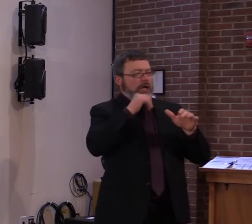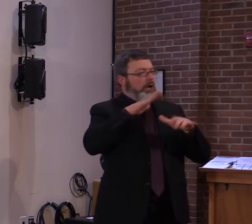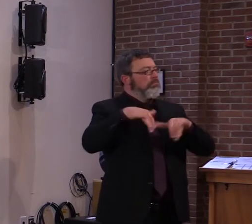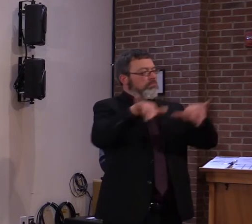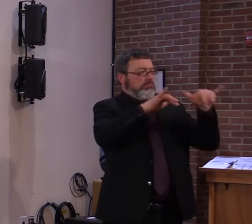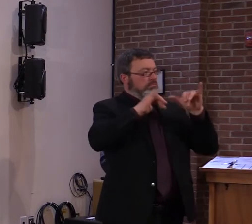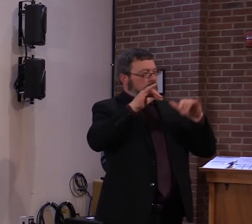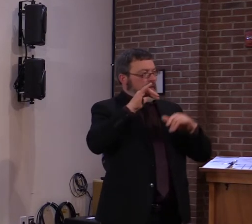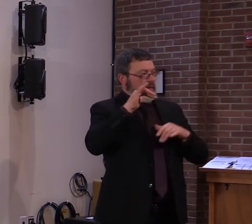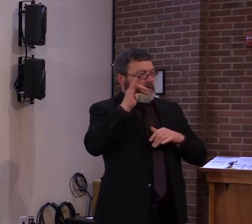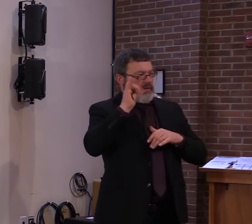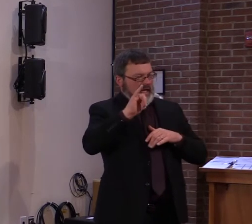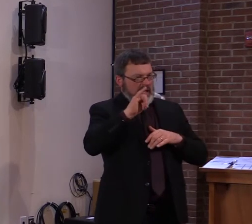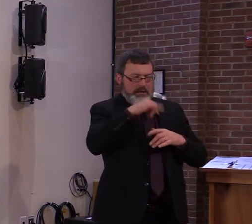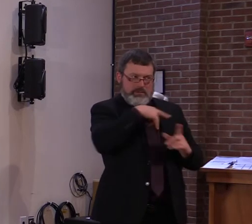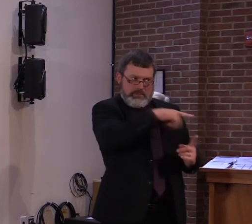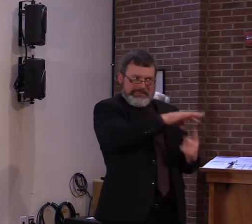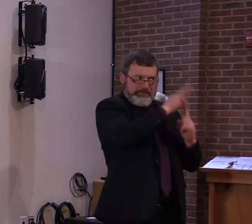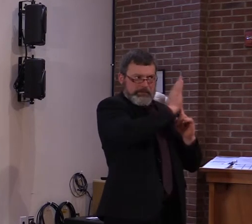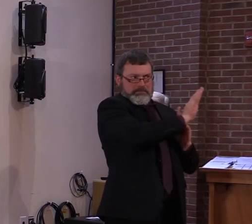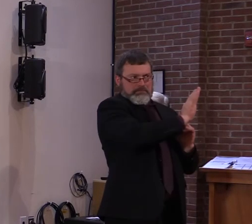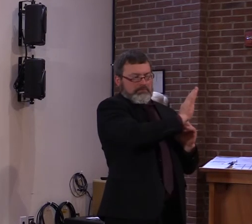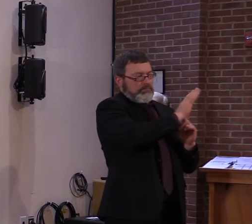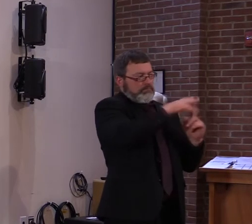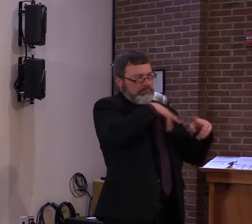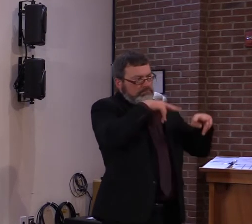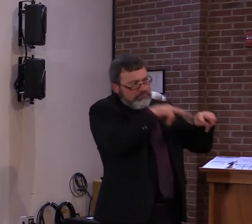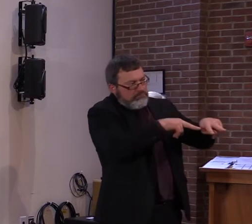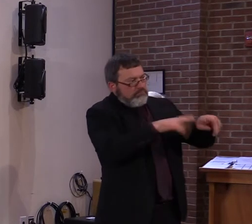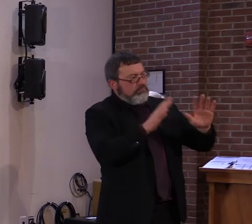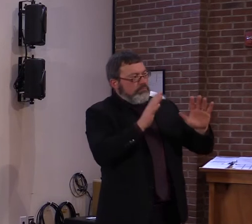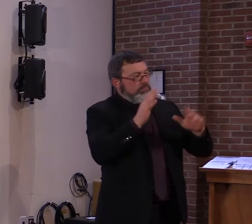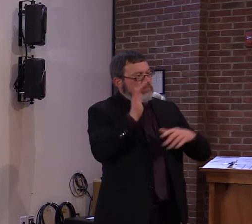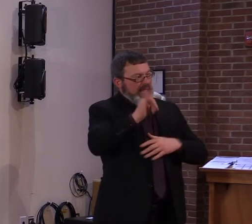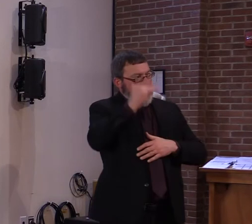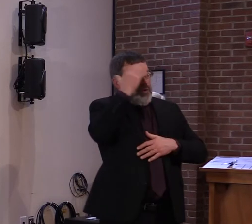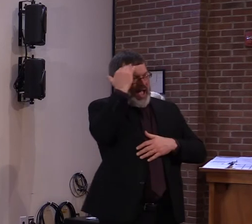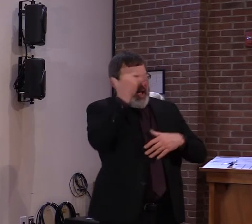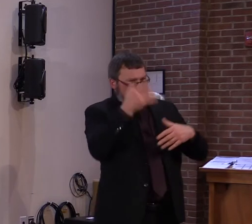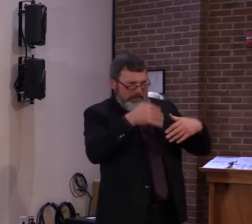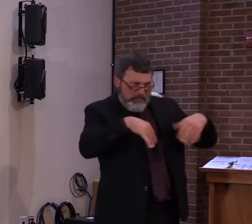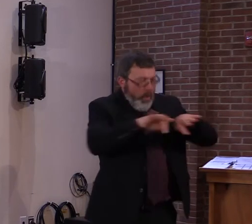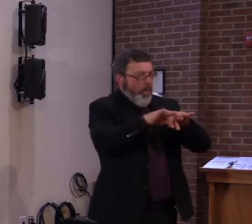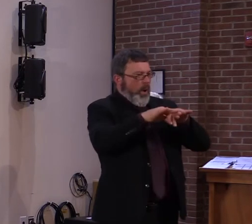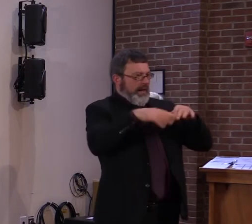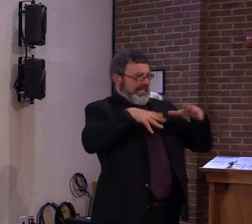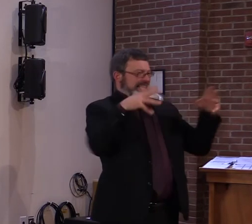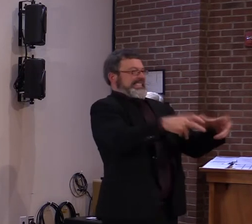have less virus being transmitted within them, hence the changes we've made.